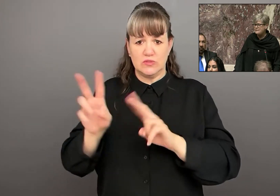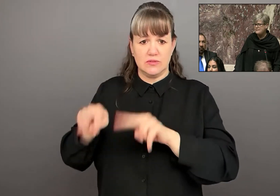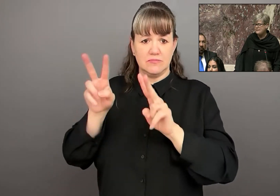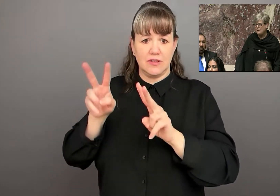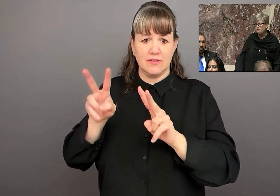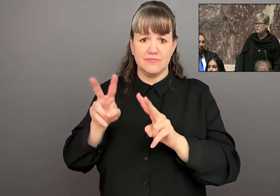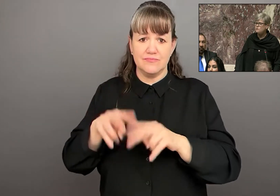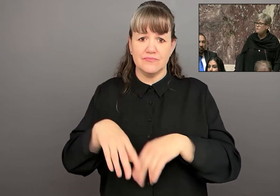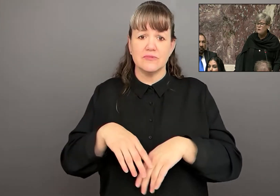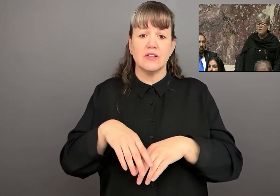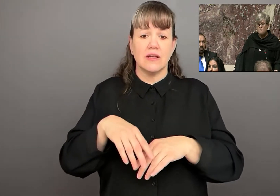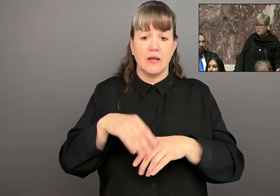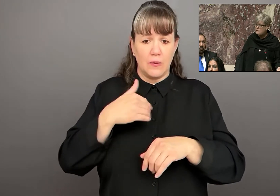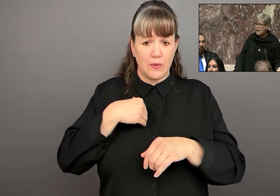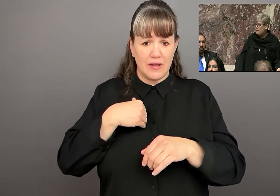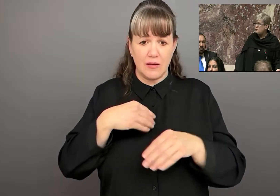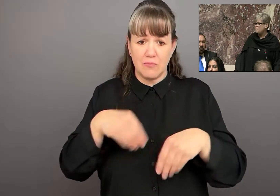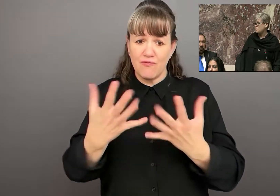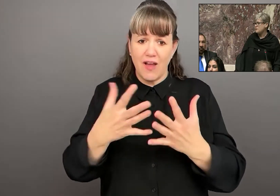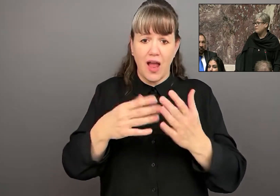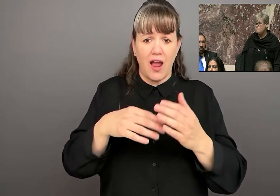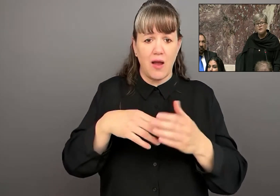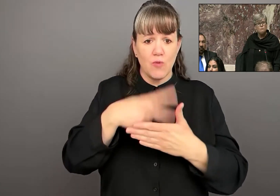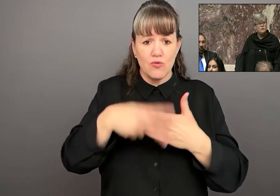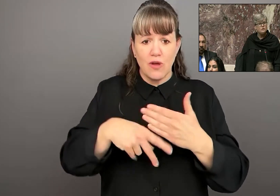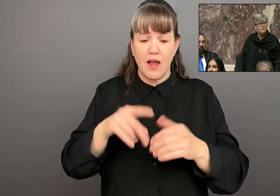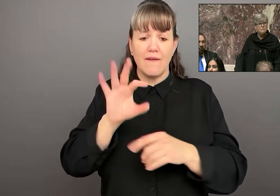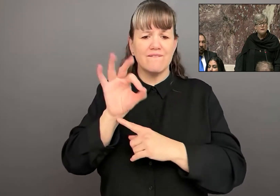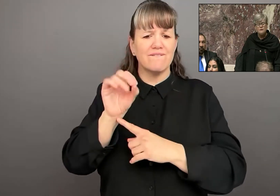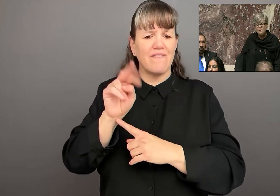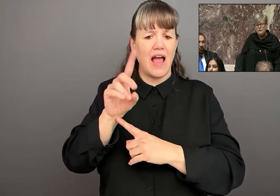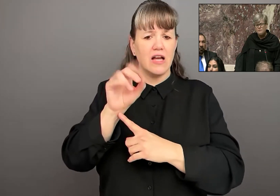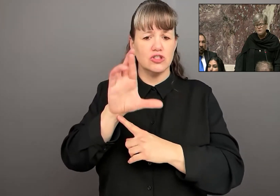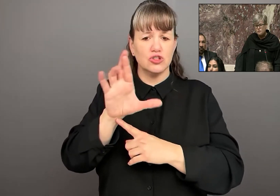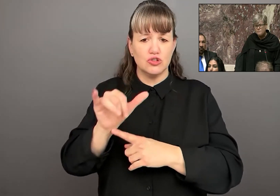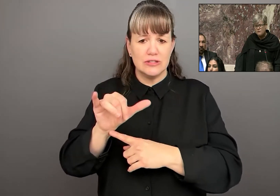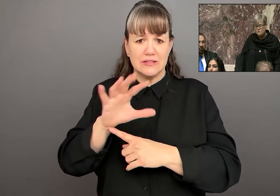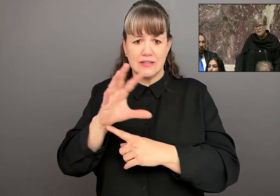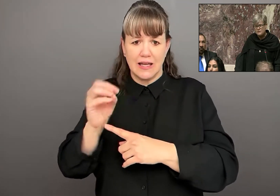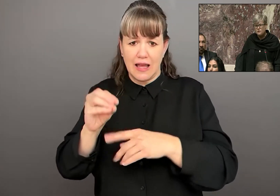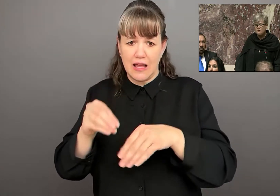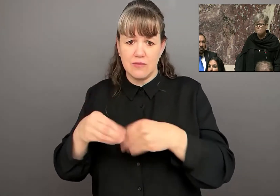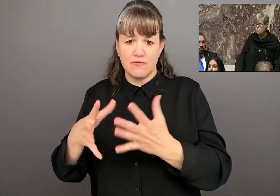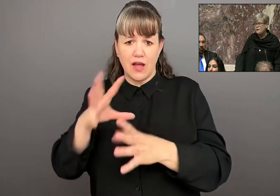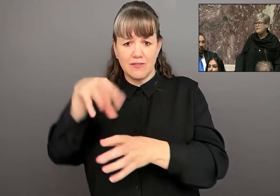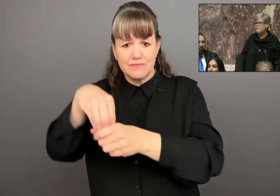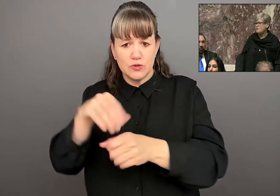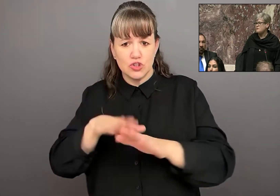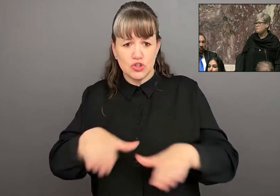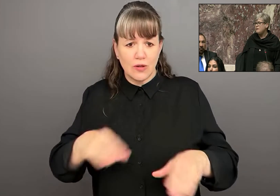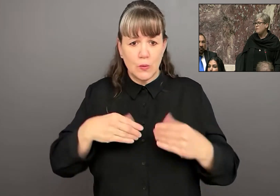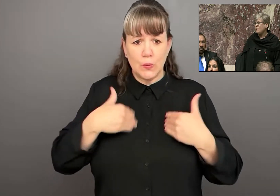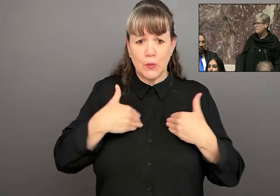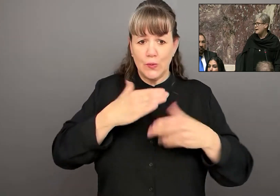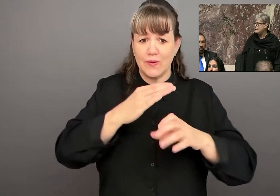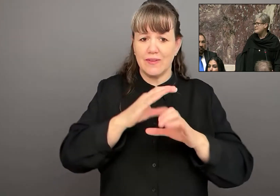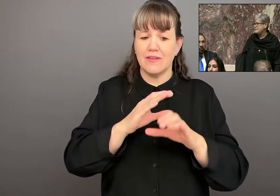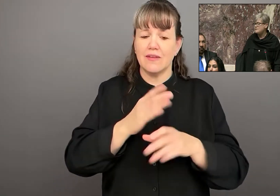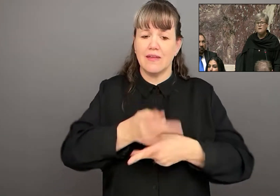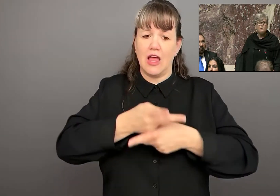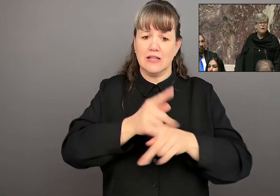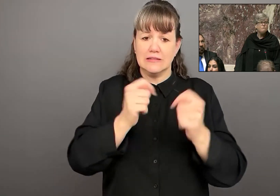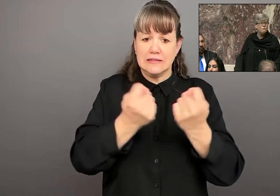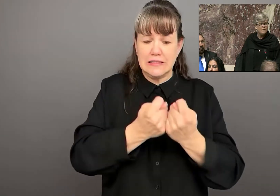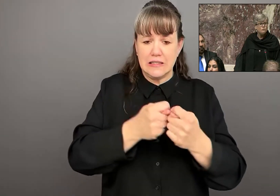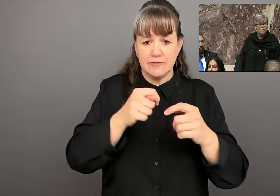increasing access to counselors for just the average person living in British Columbia. Mr. Speaker, over the last year, over 29,000 people have